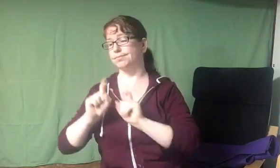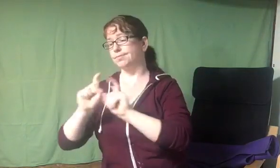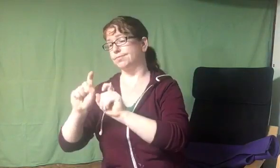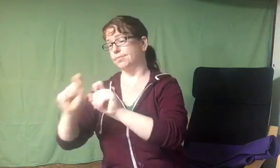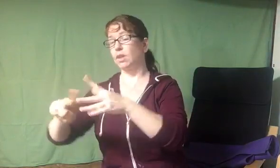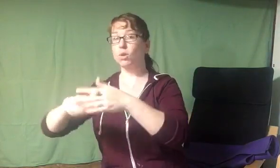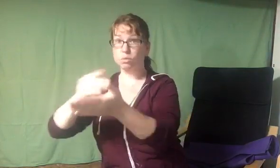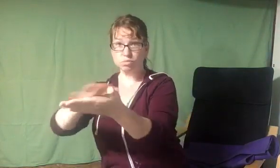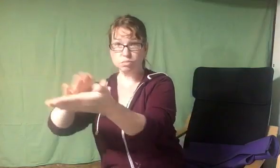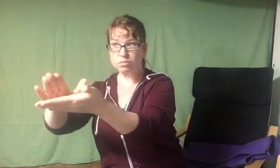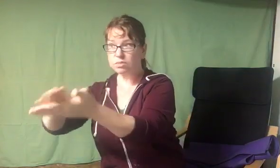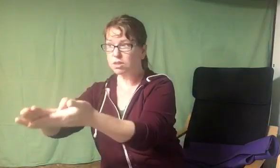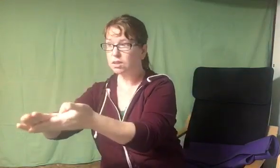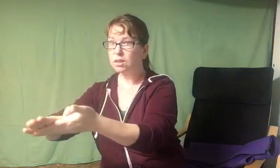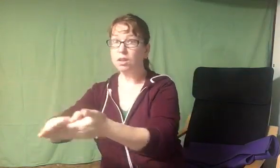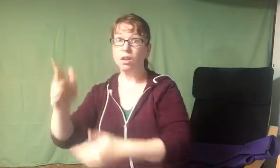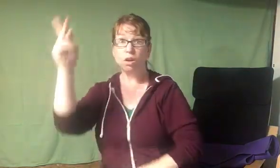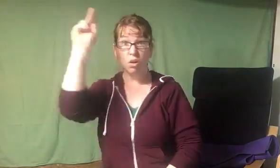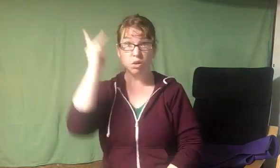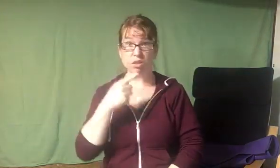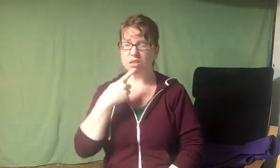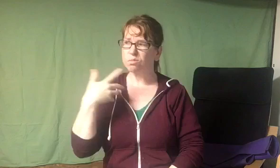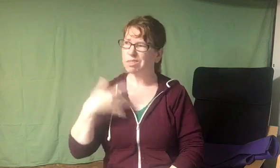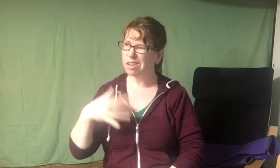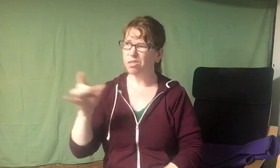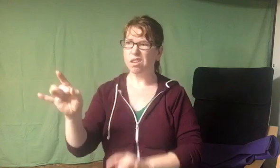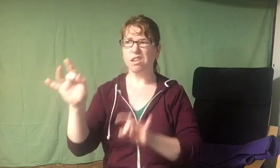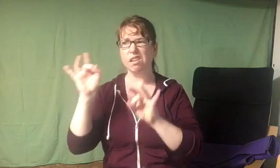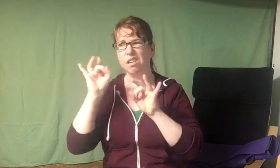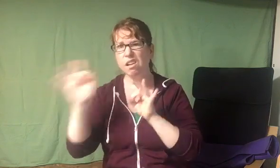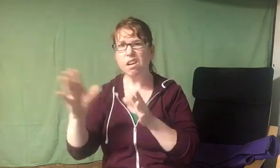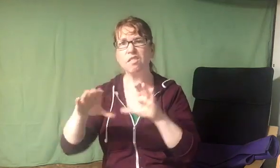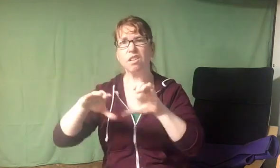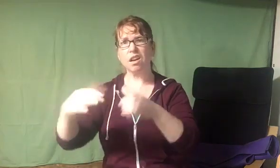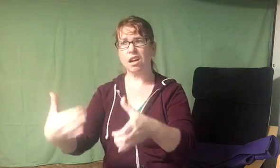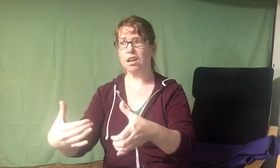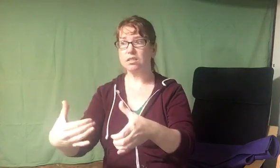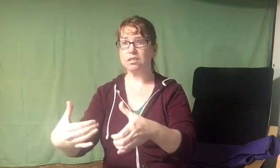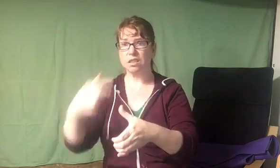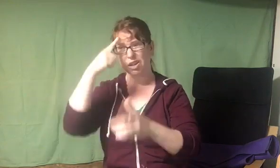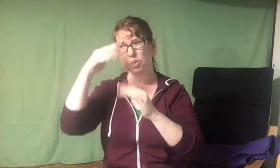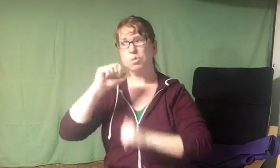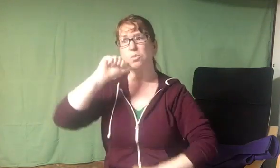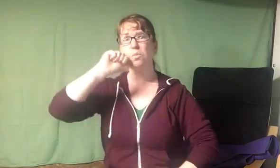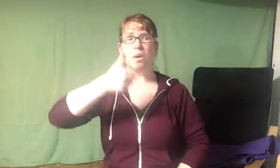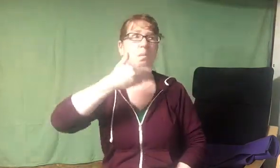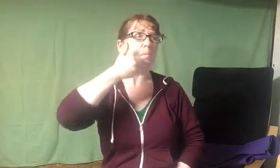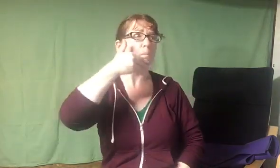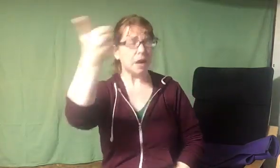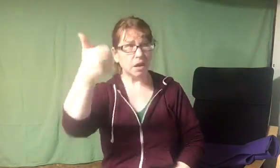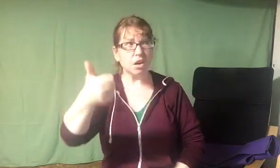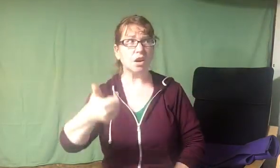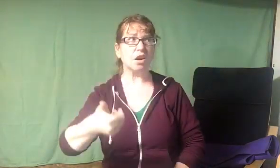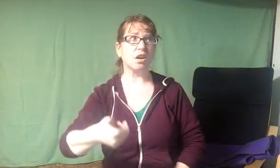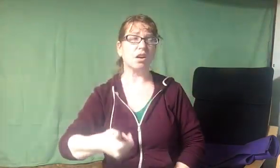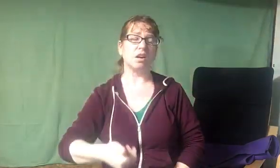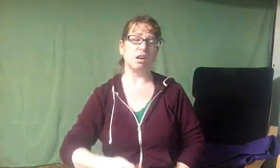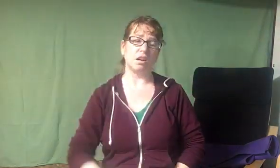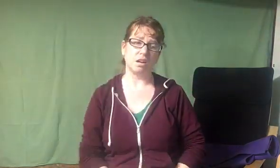awful lesson," said Kirsty. "I hope that we can do better tomorrow. Mr. Beaker looked really upset." Rachel didn't reply because she had